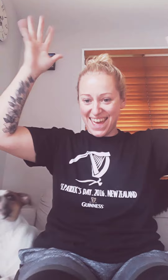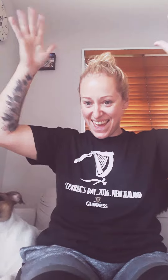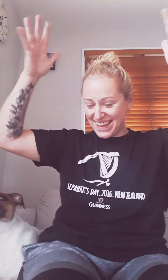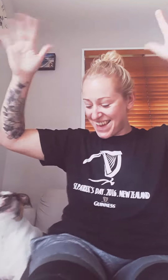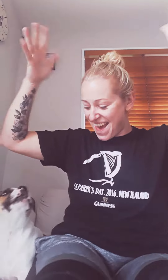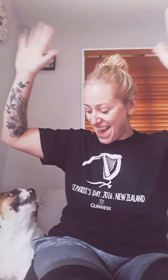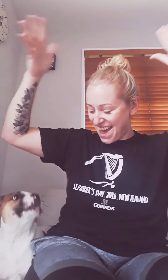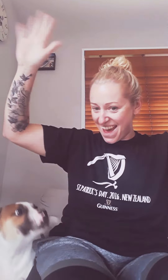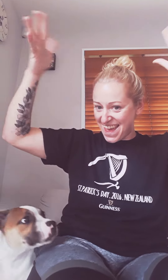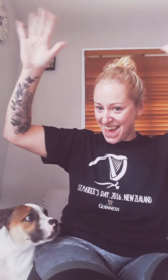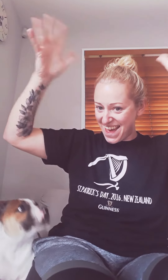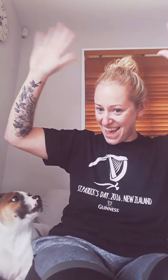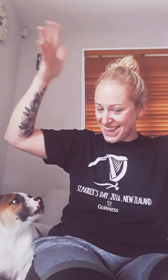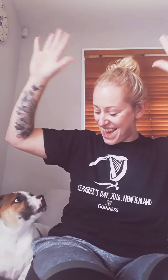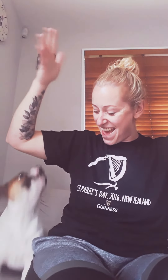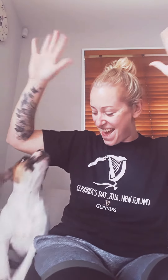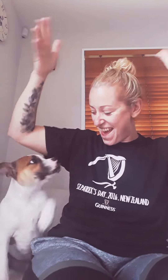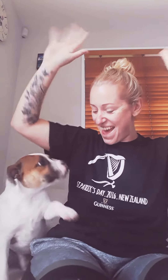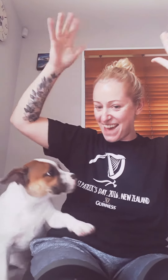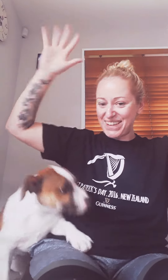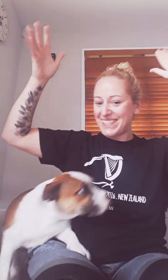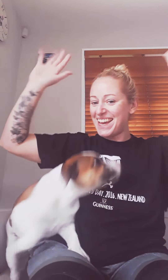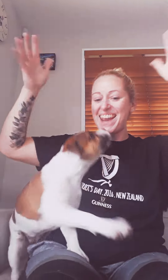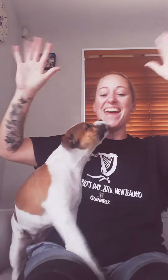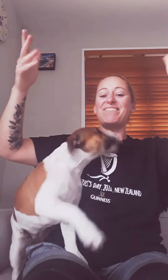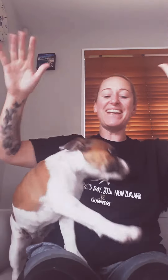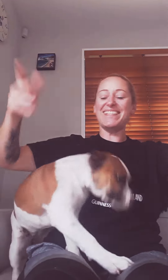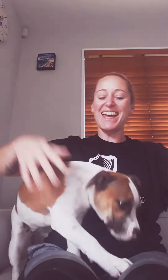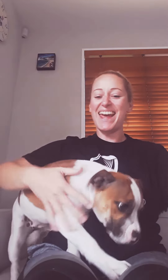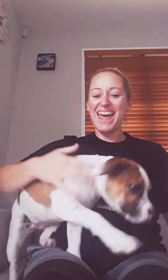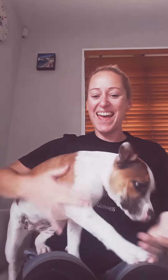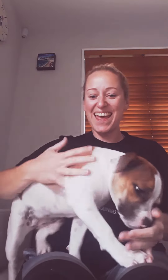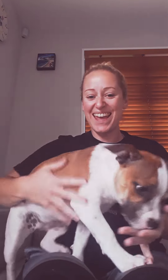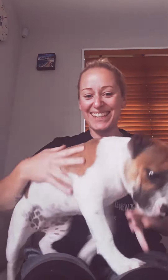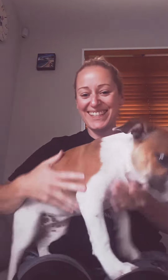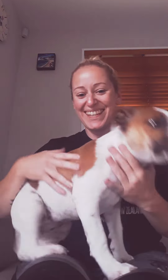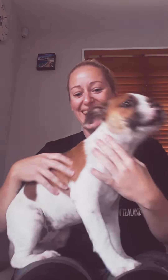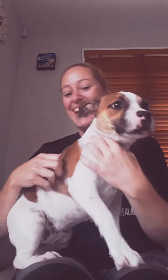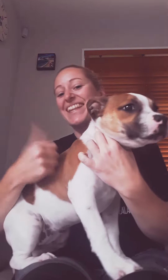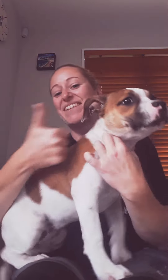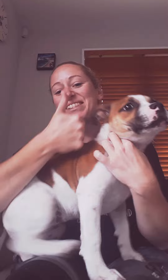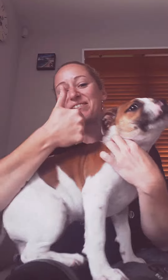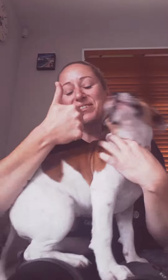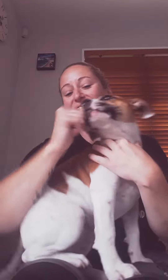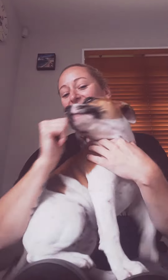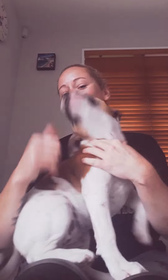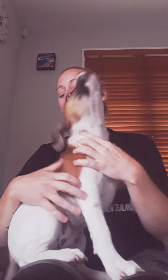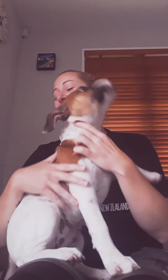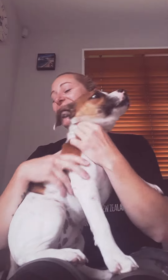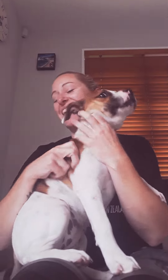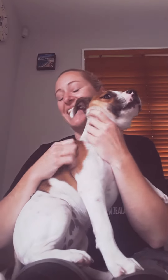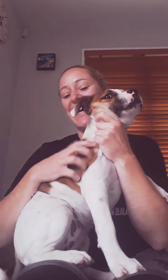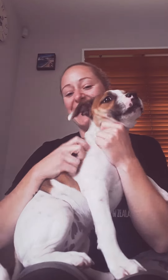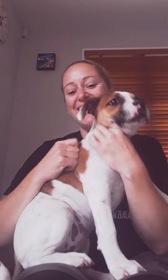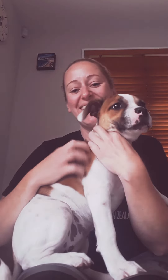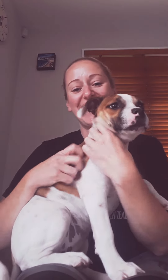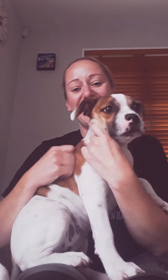Yay! Yay, Aya! Yeah! We did it! We did it! That was awesome. Well done, guys.